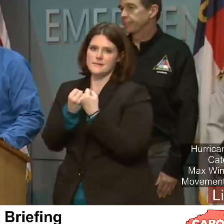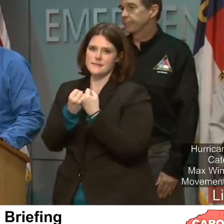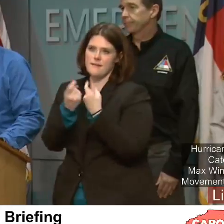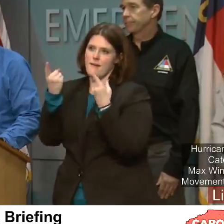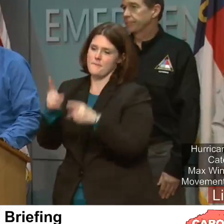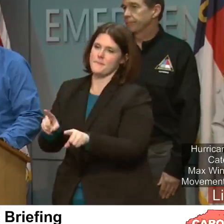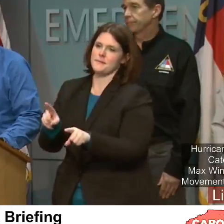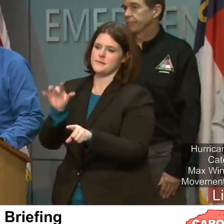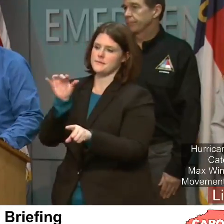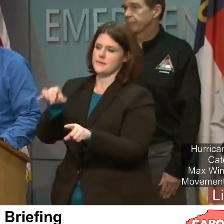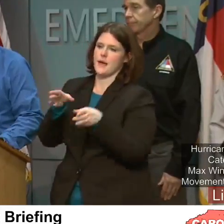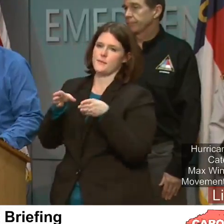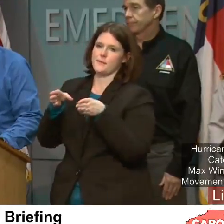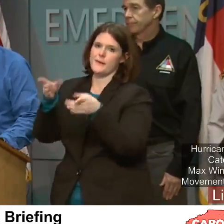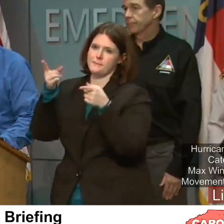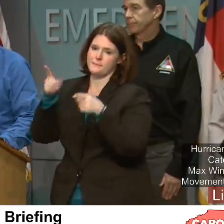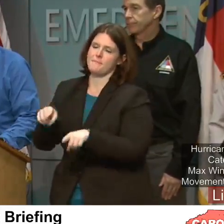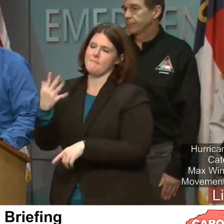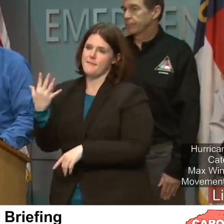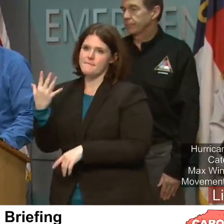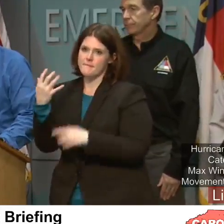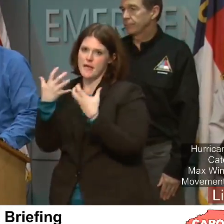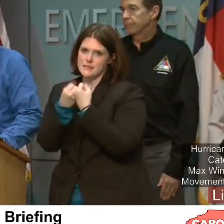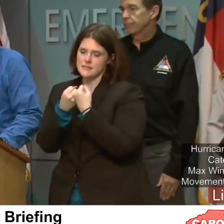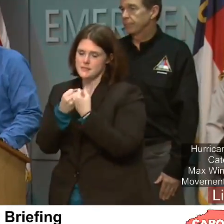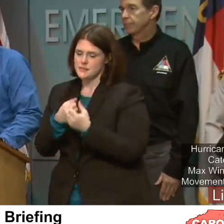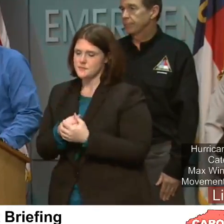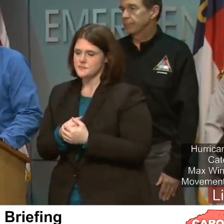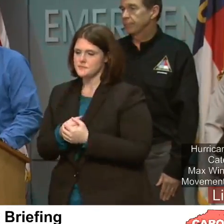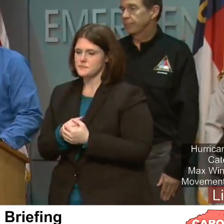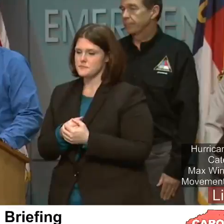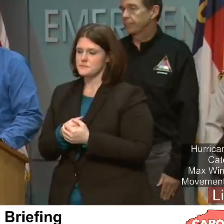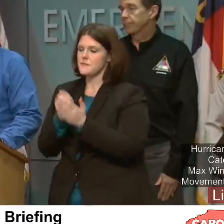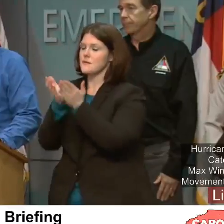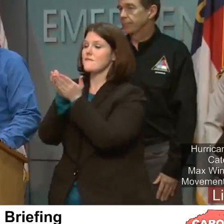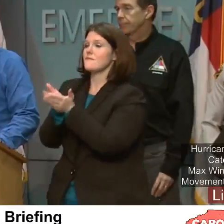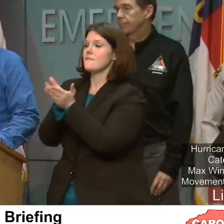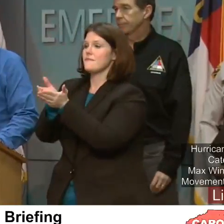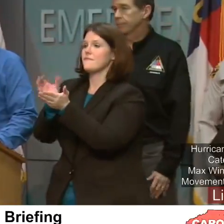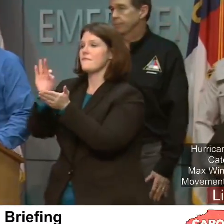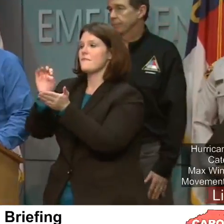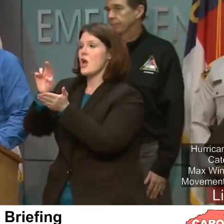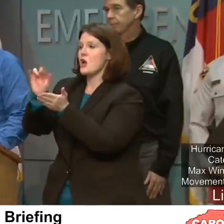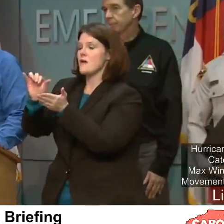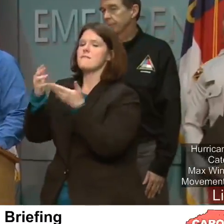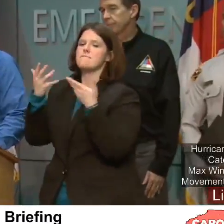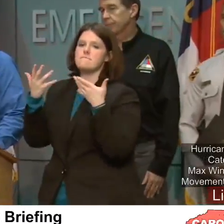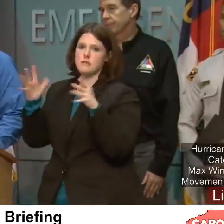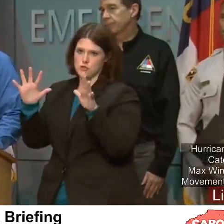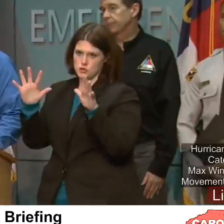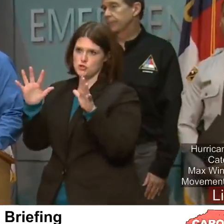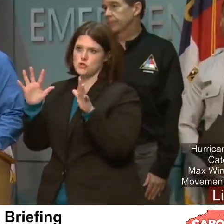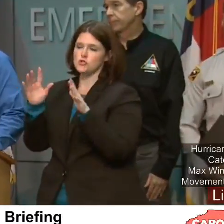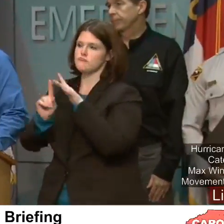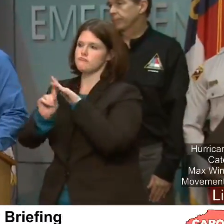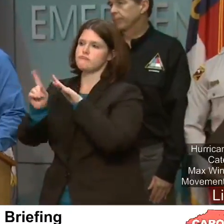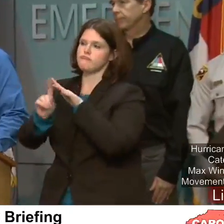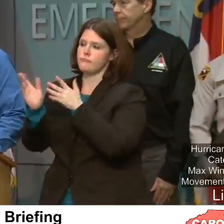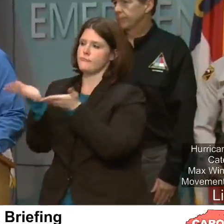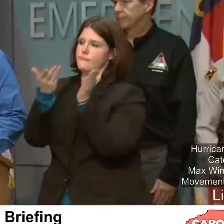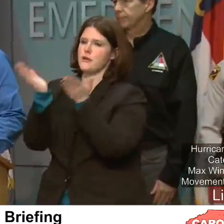occurred on our evacuation routes. The ferry division did conclude evacuation of the Outer Banks